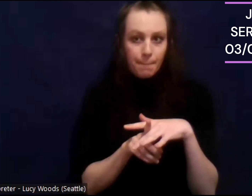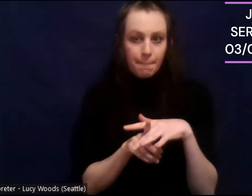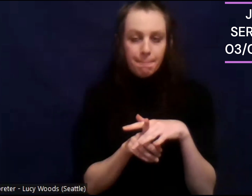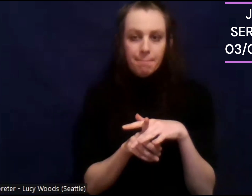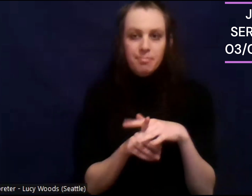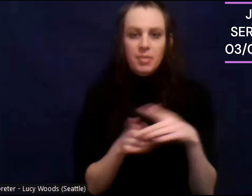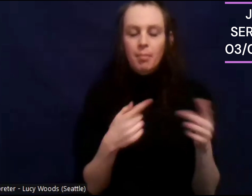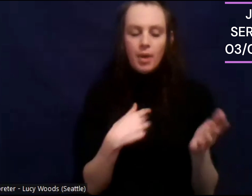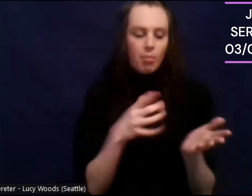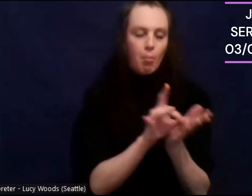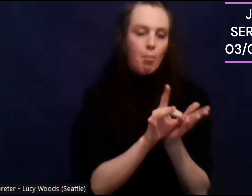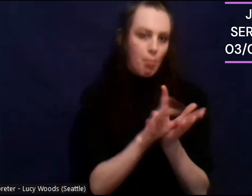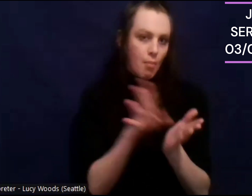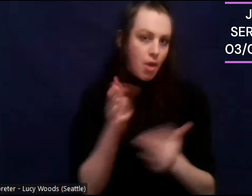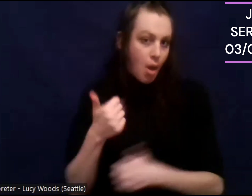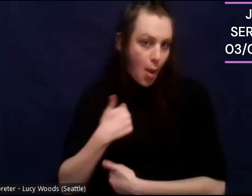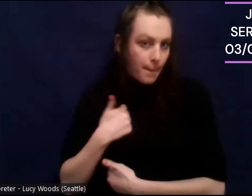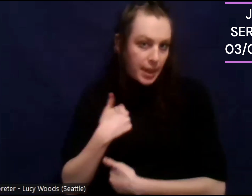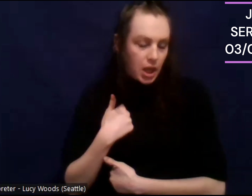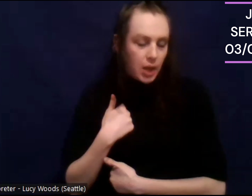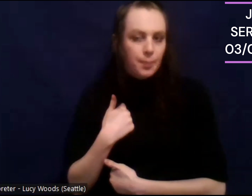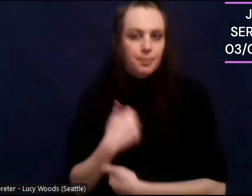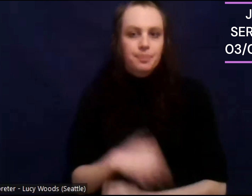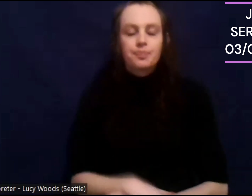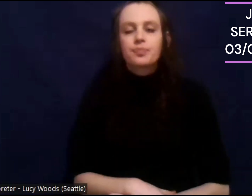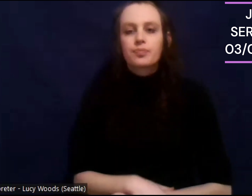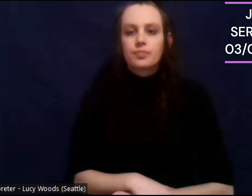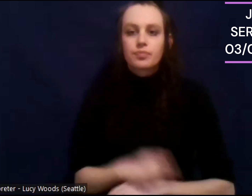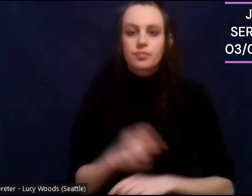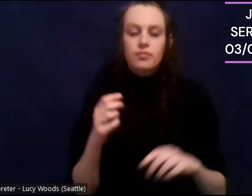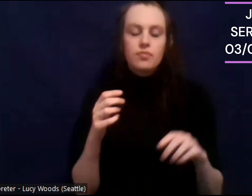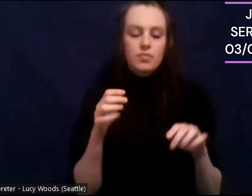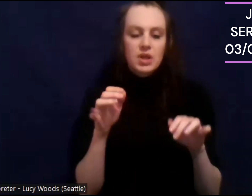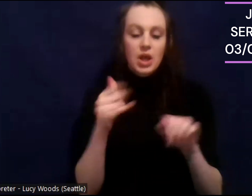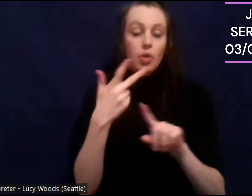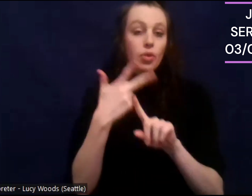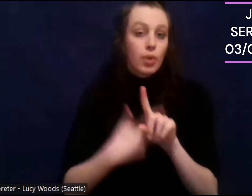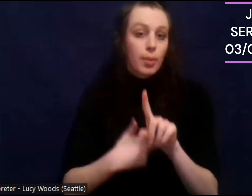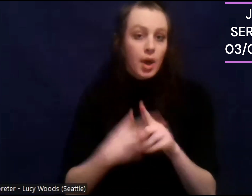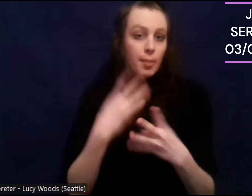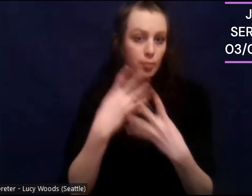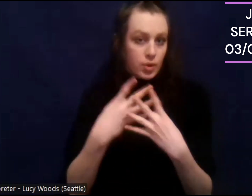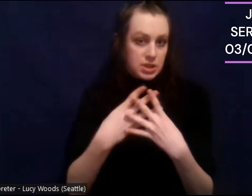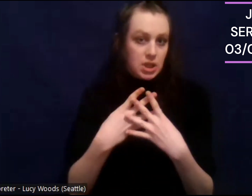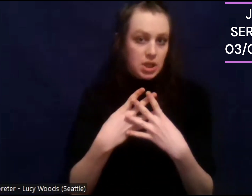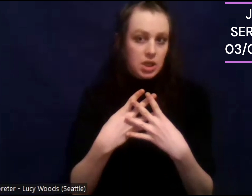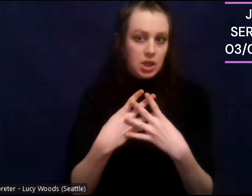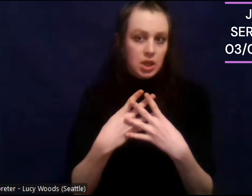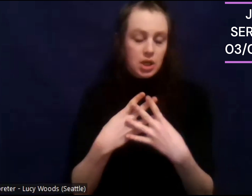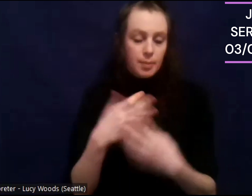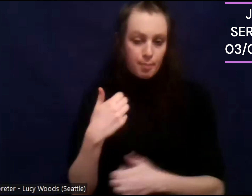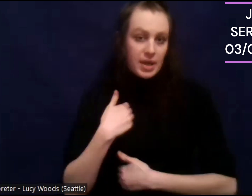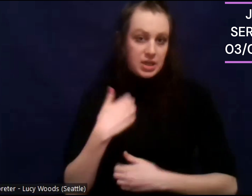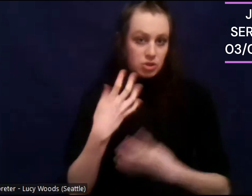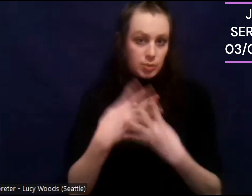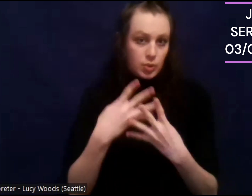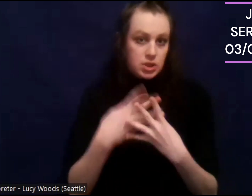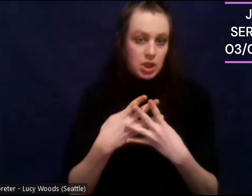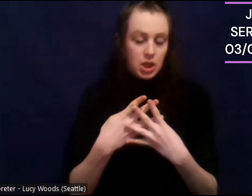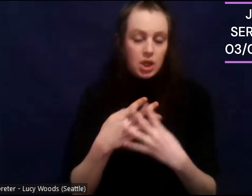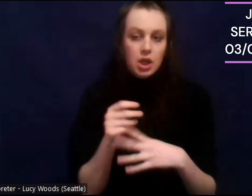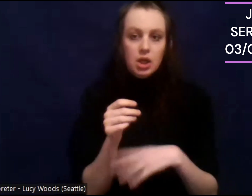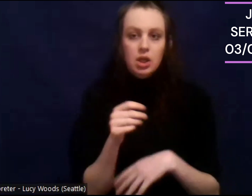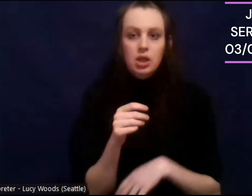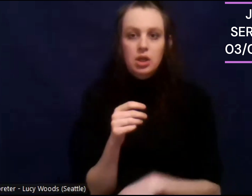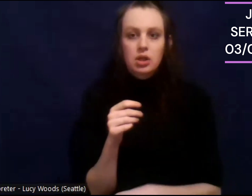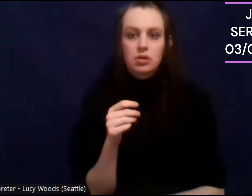discharge from the Army. I got sentenced to 3 months in prison and to a military prison. And then, like